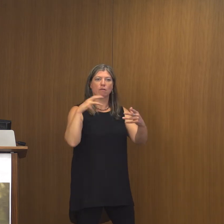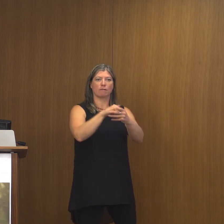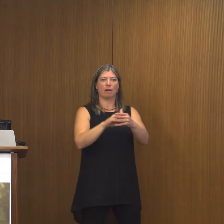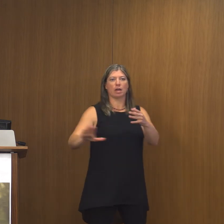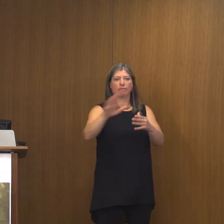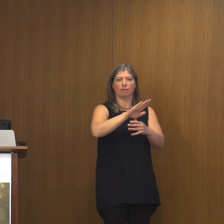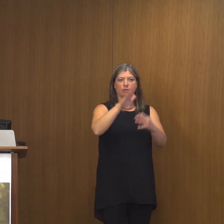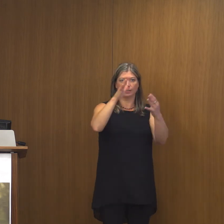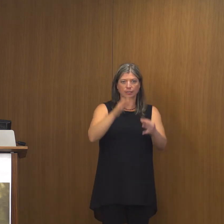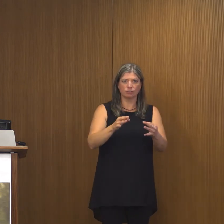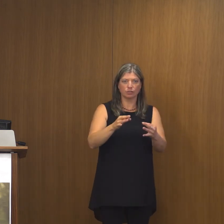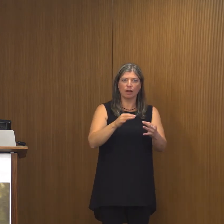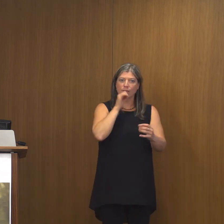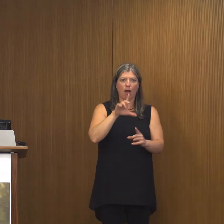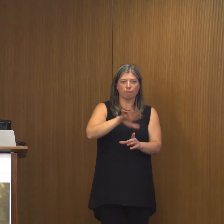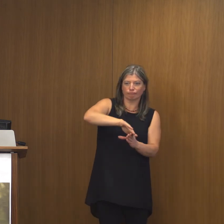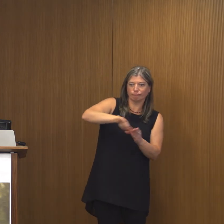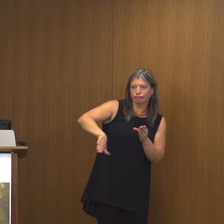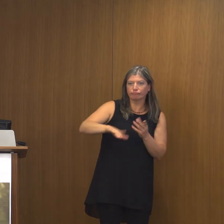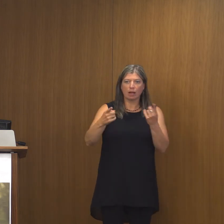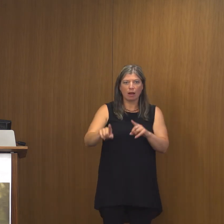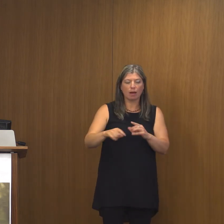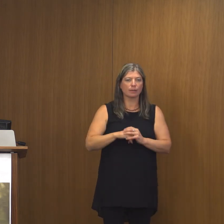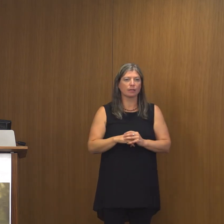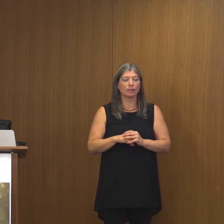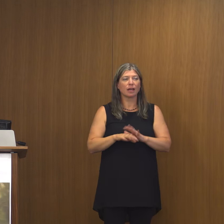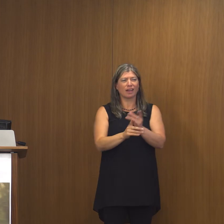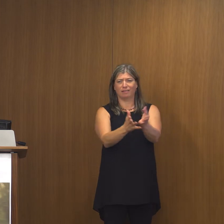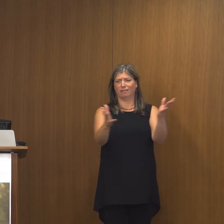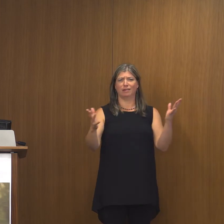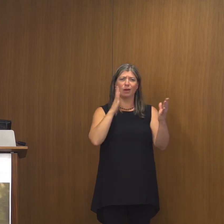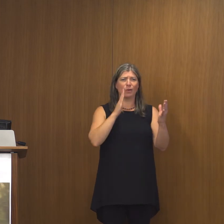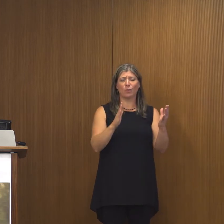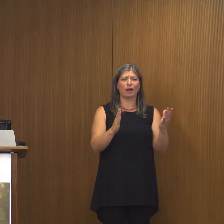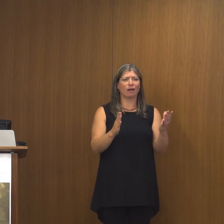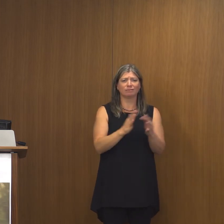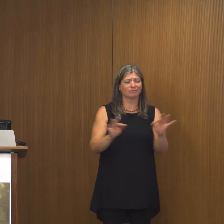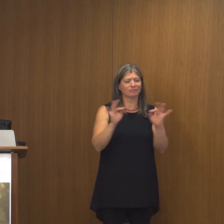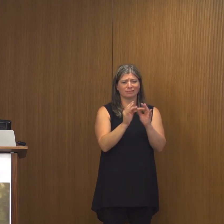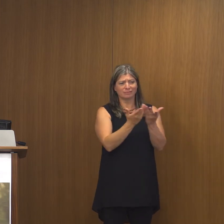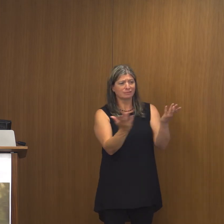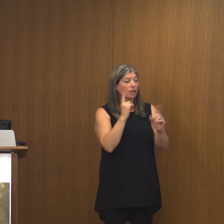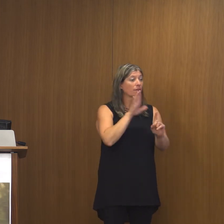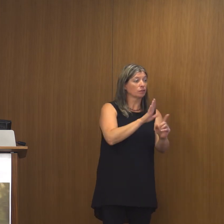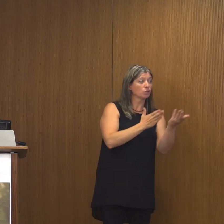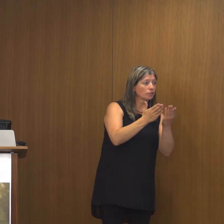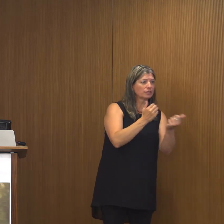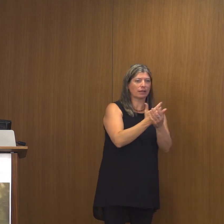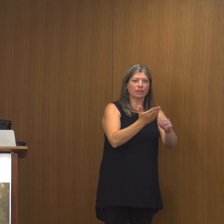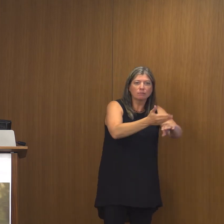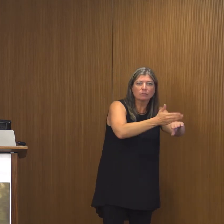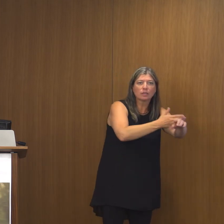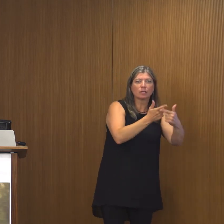to themselves. Creating education campaigns to the population and increase cultural relevant services. And Susan will speak a little